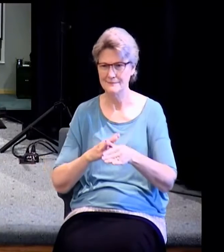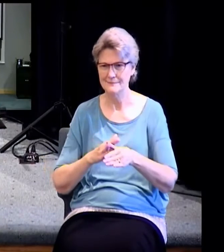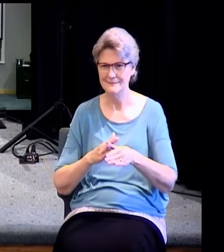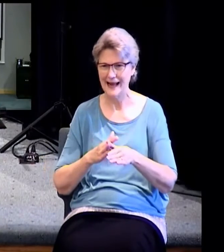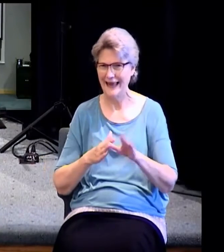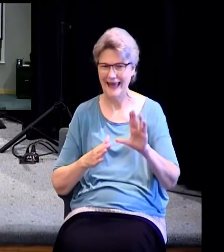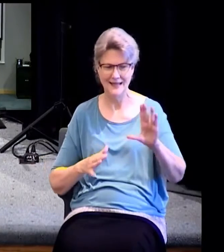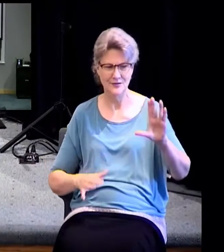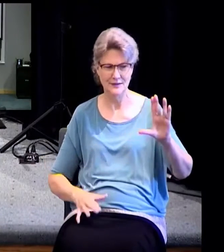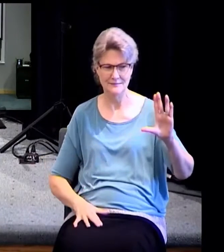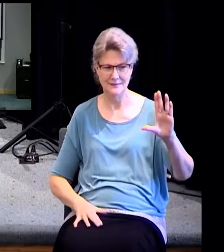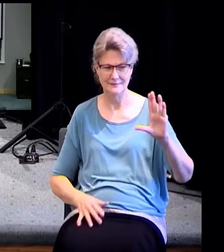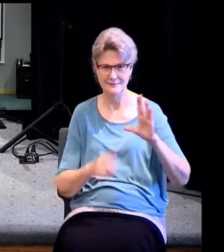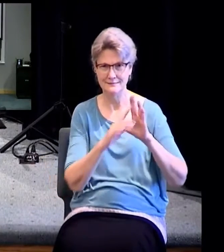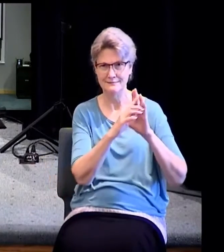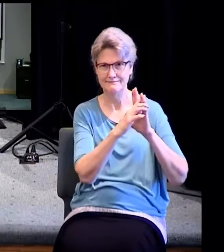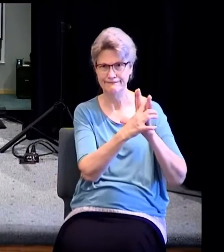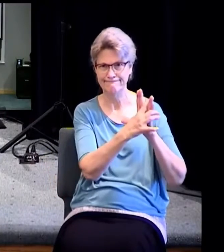Jews.